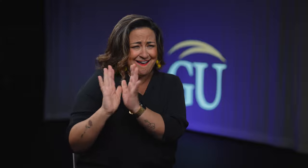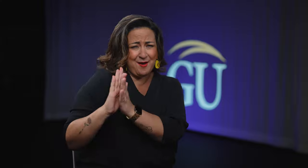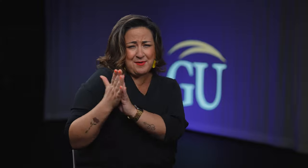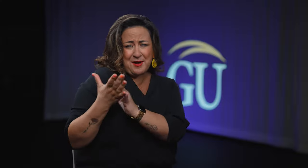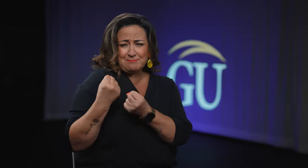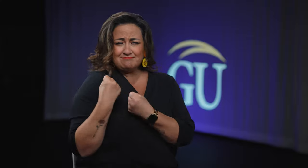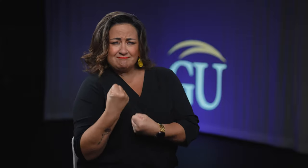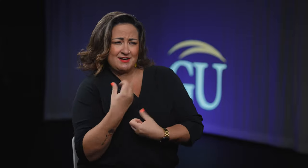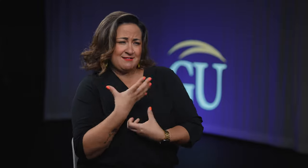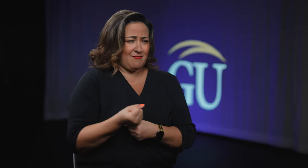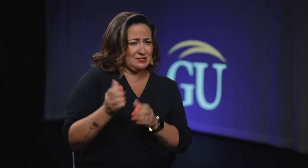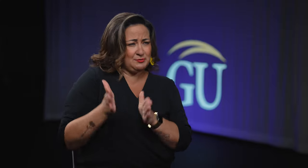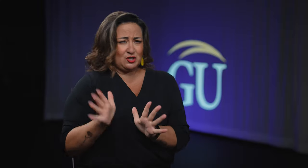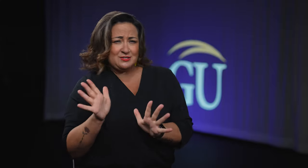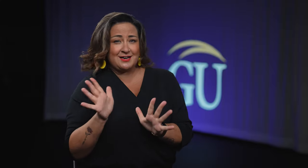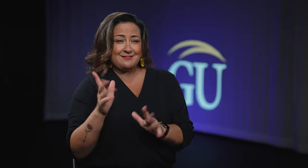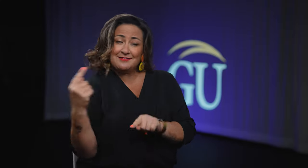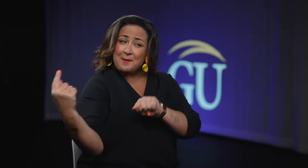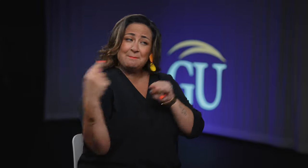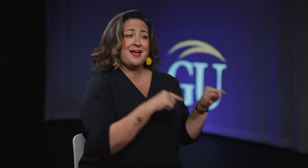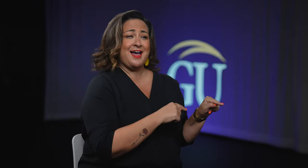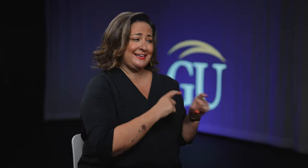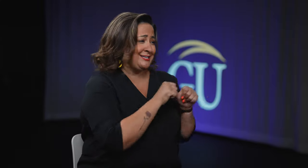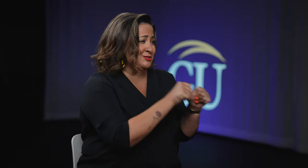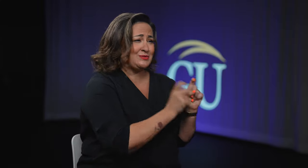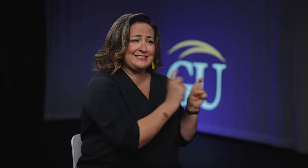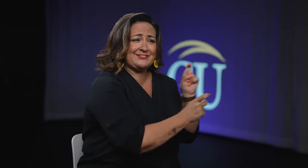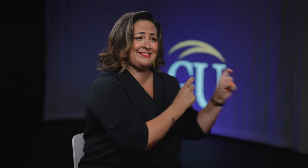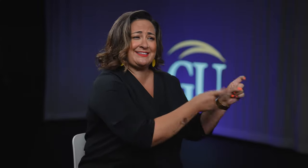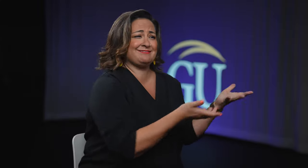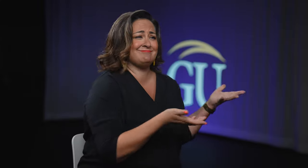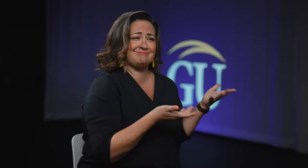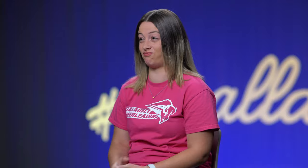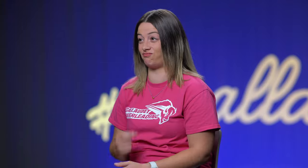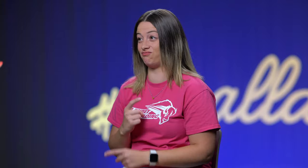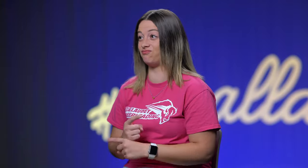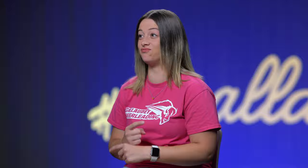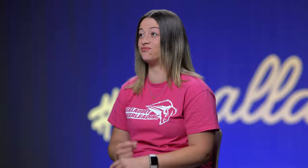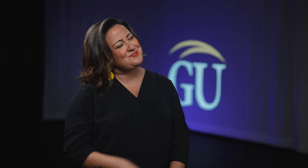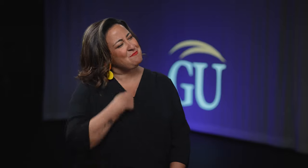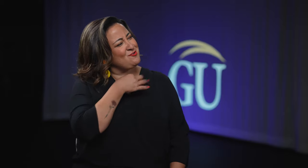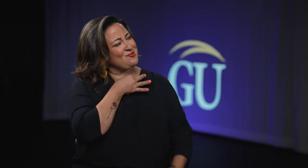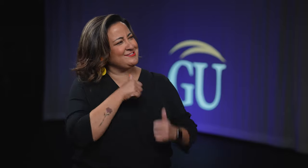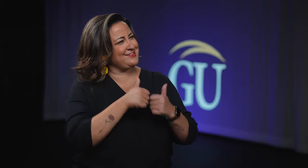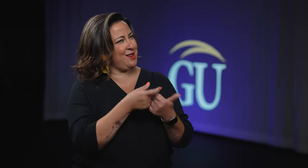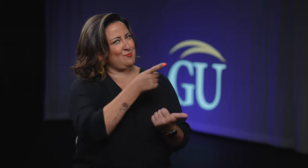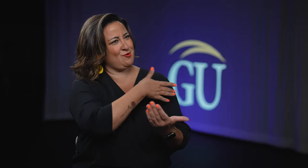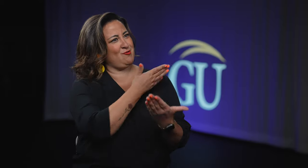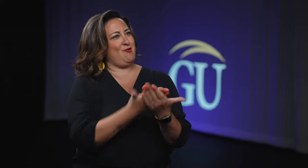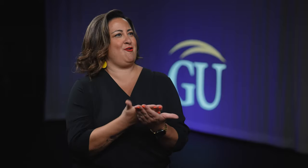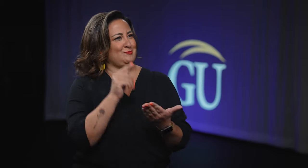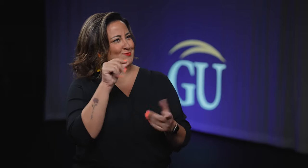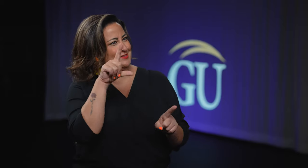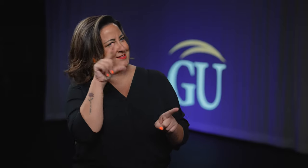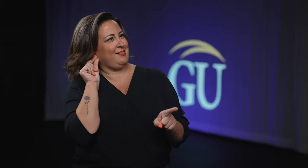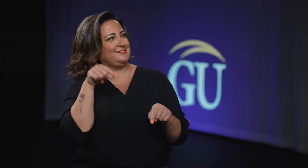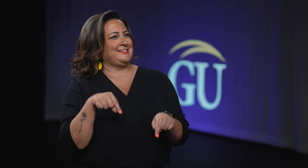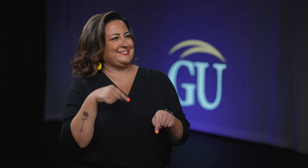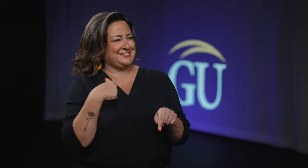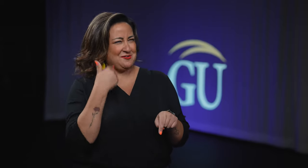become strong and confident as a person, and then come back and continue giving to your communities. Right. I'm curious, how did you get to Gallaudet? I know